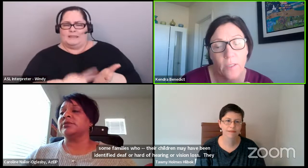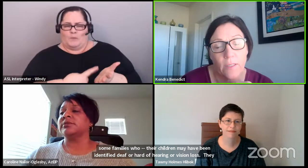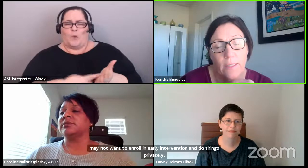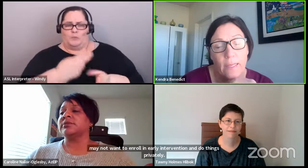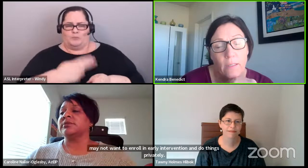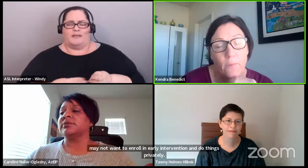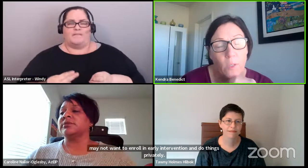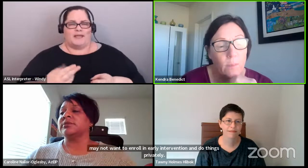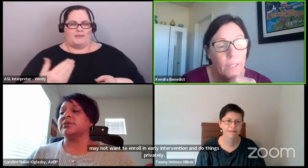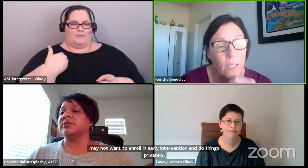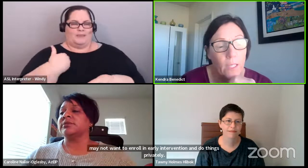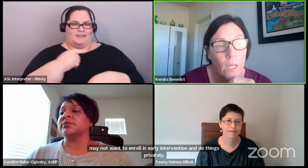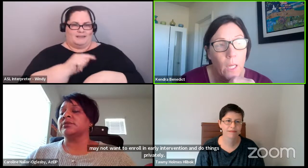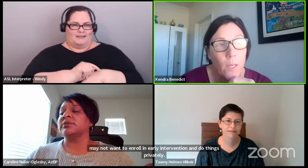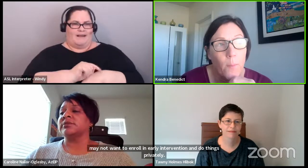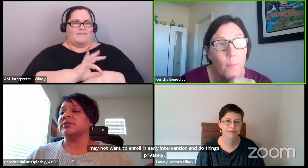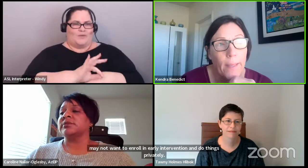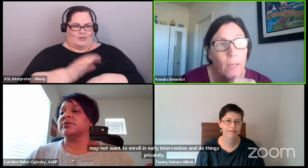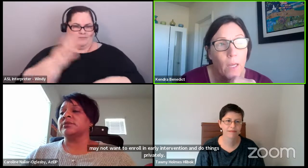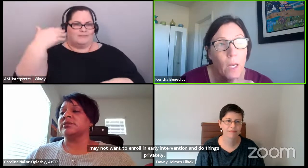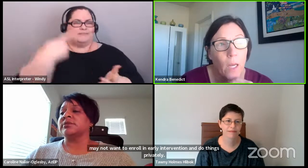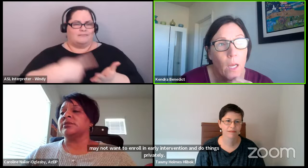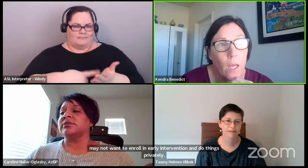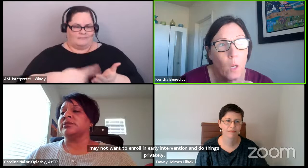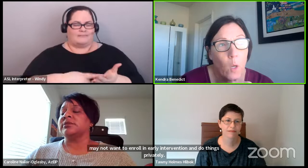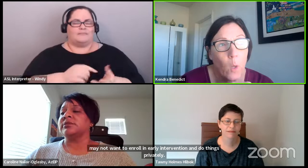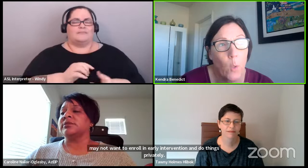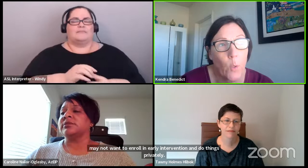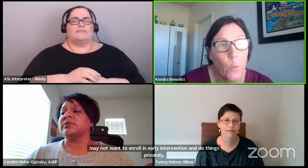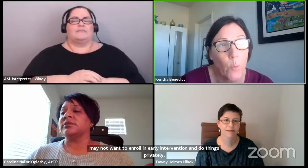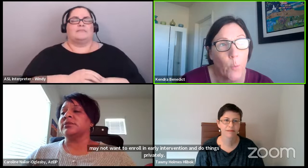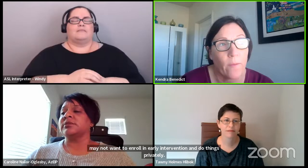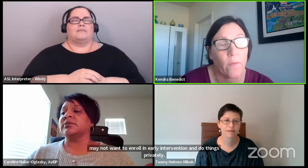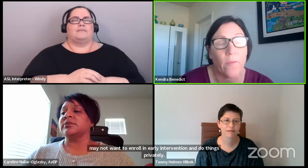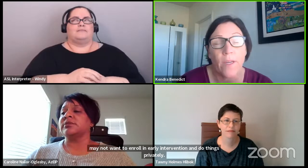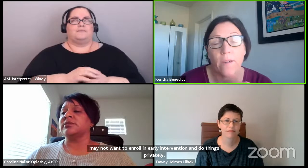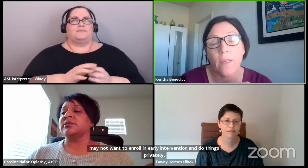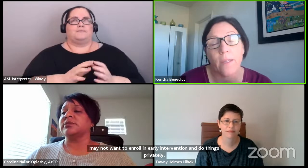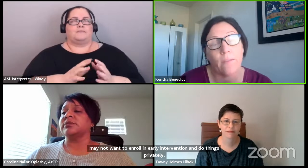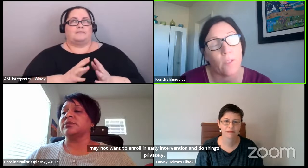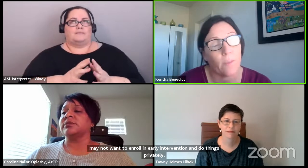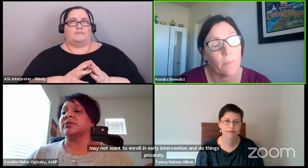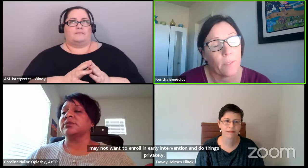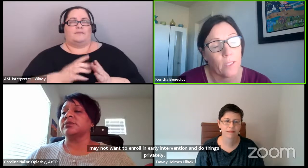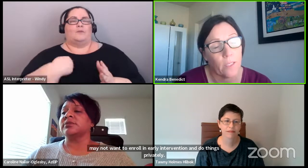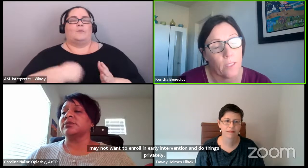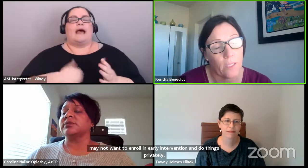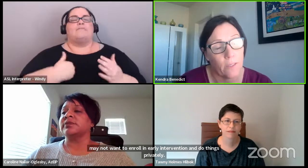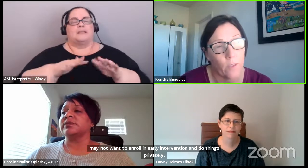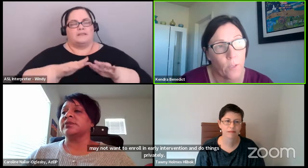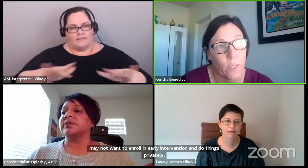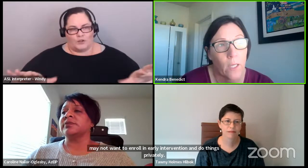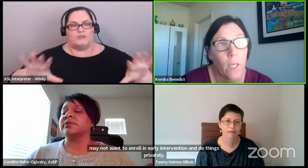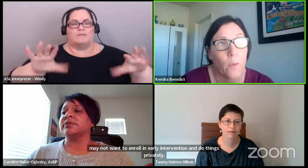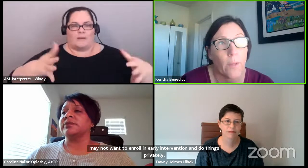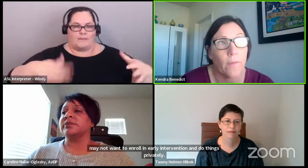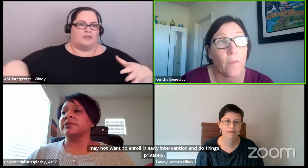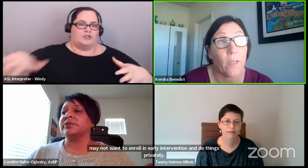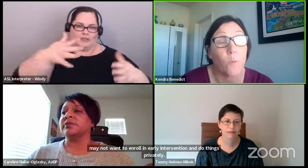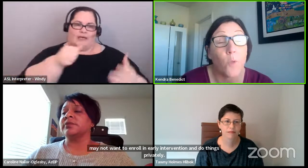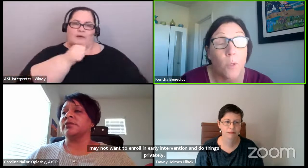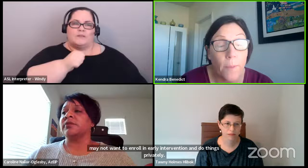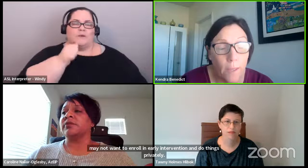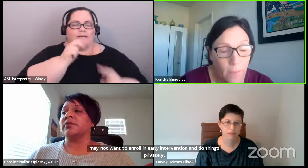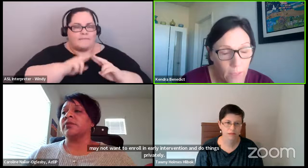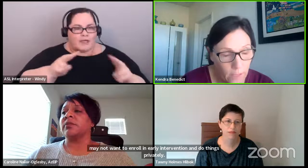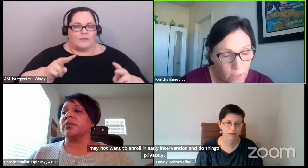at the first task force meeting, but we have a very diverse population in Arizona. We have a